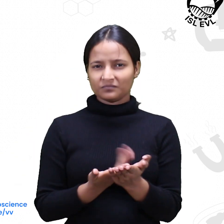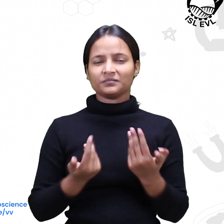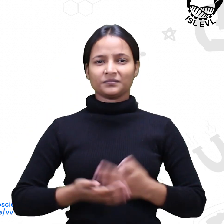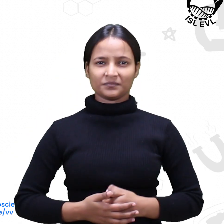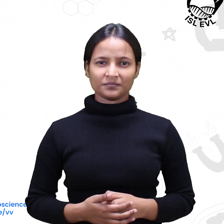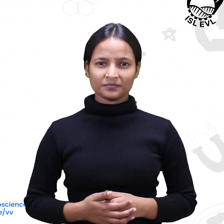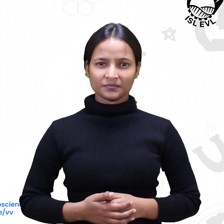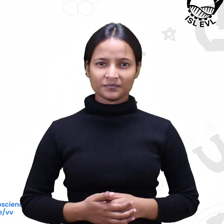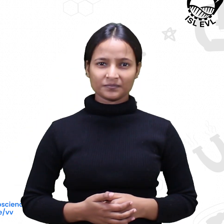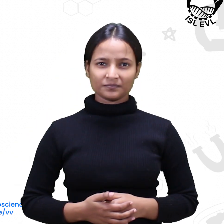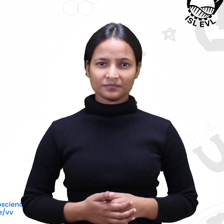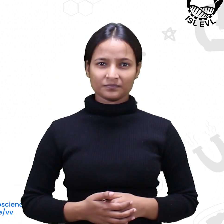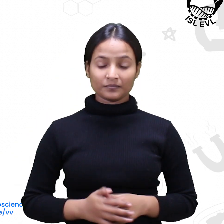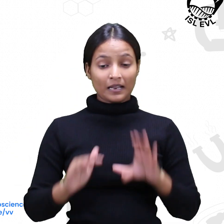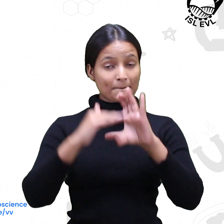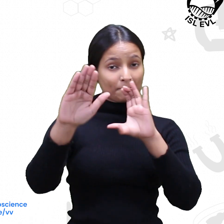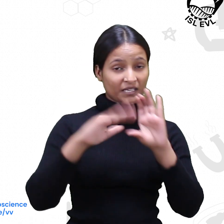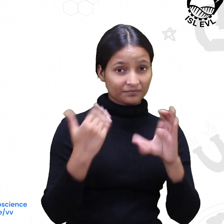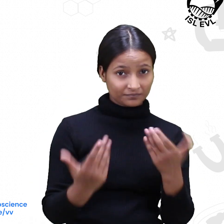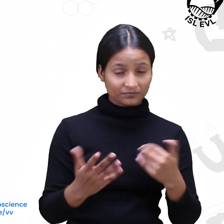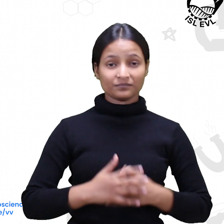explore, shoot them away to